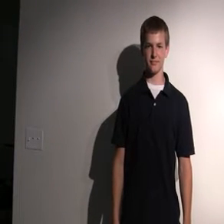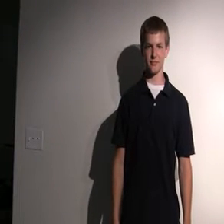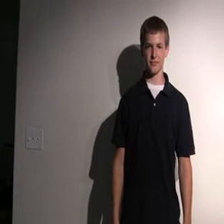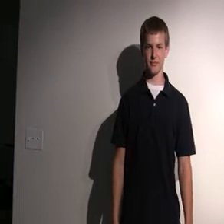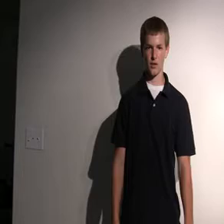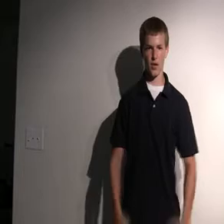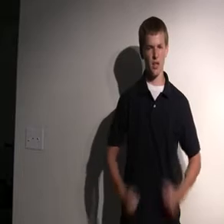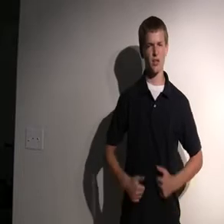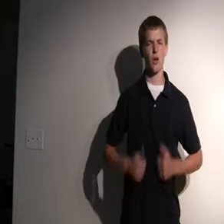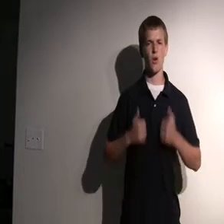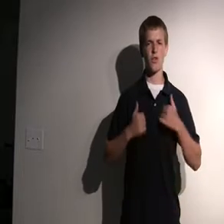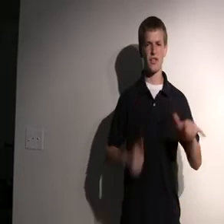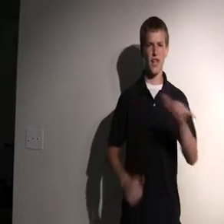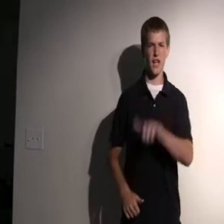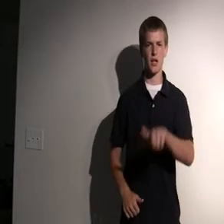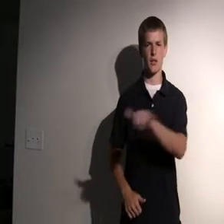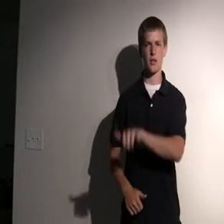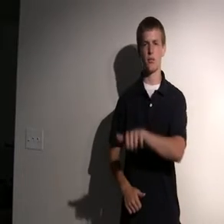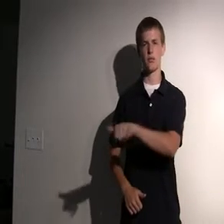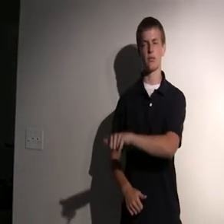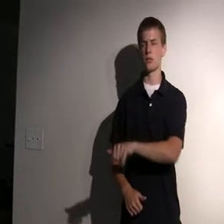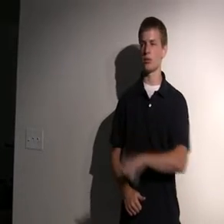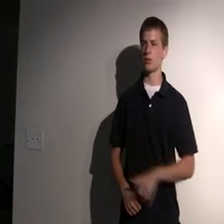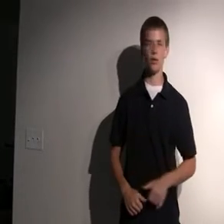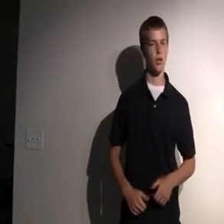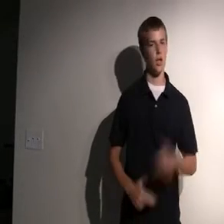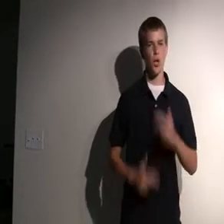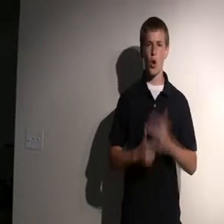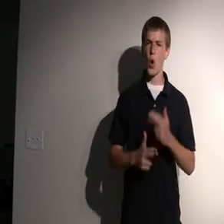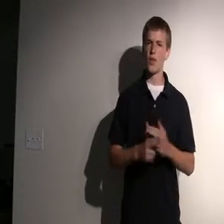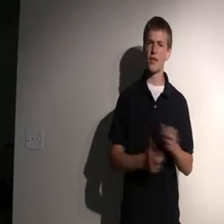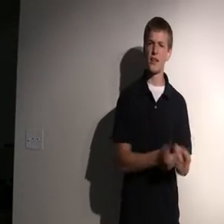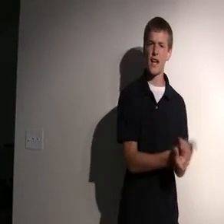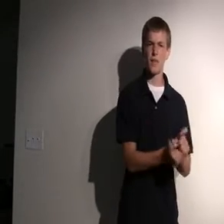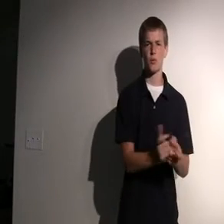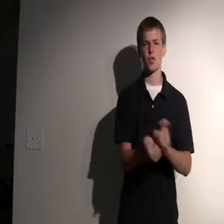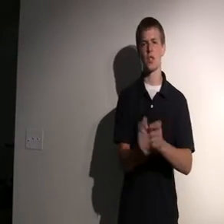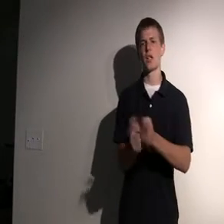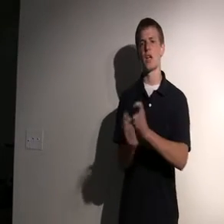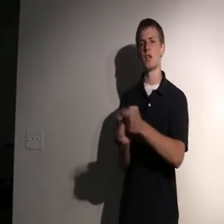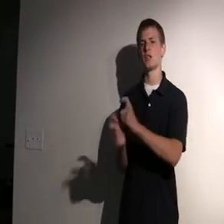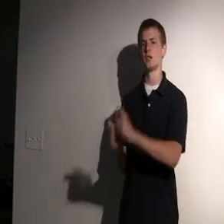It's all the same Only the name will change